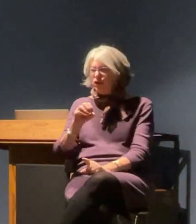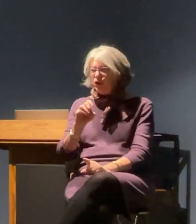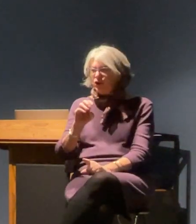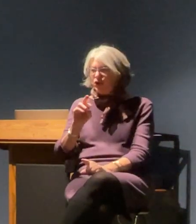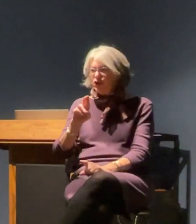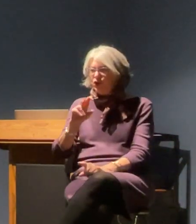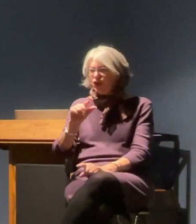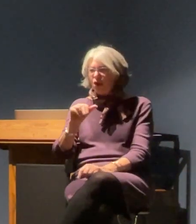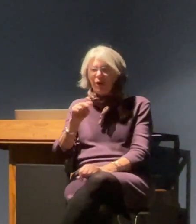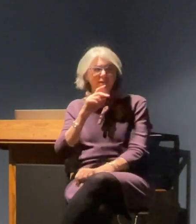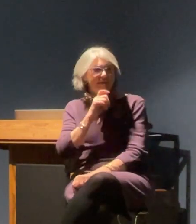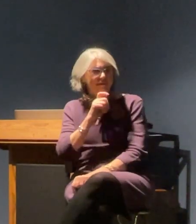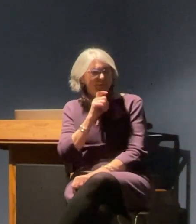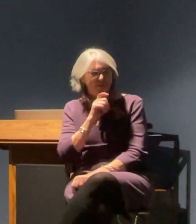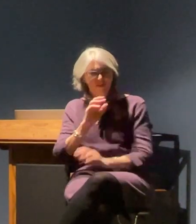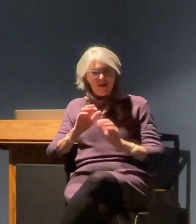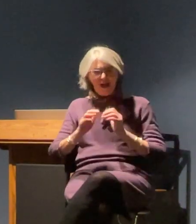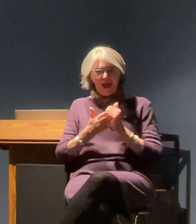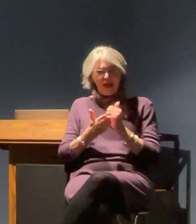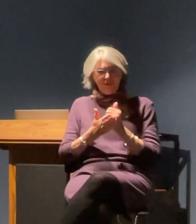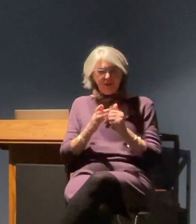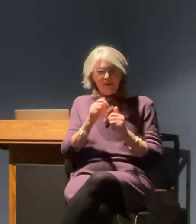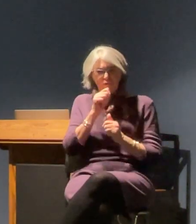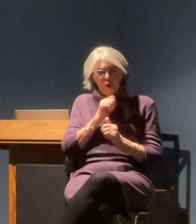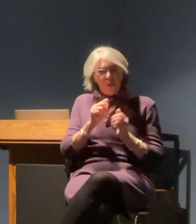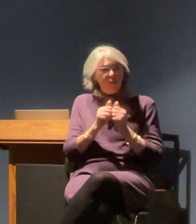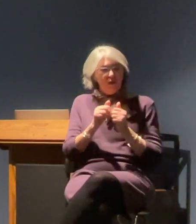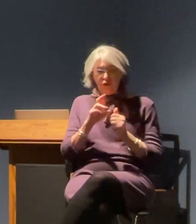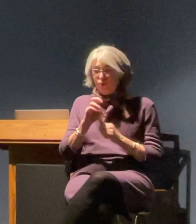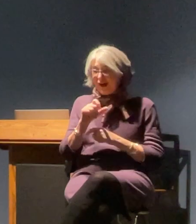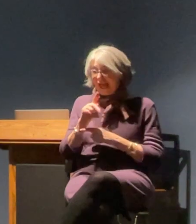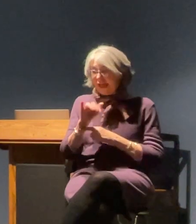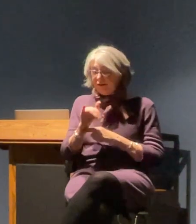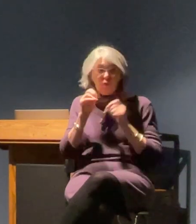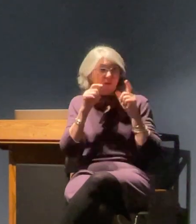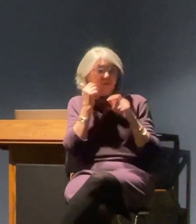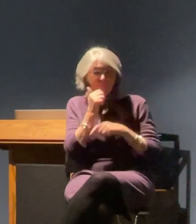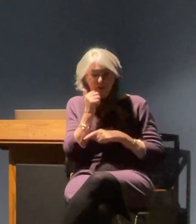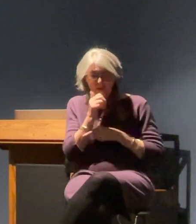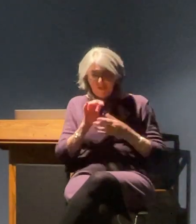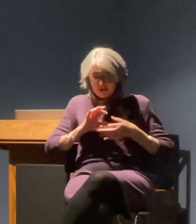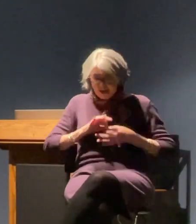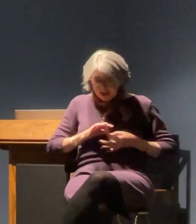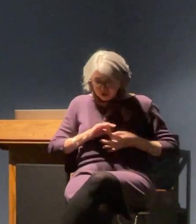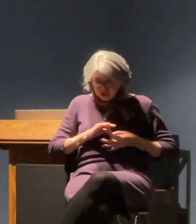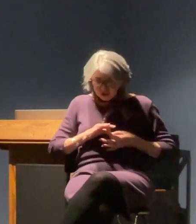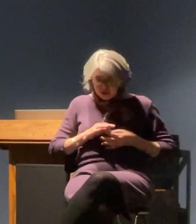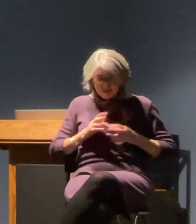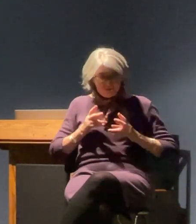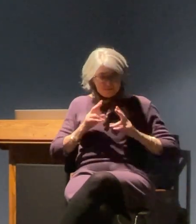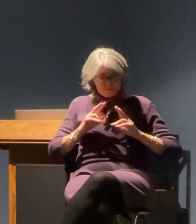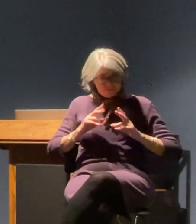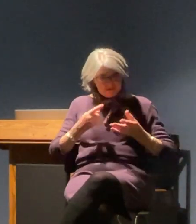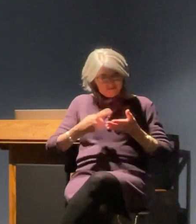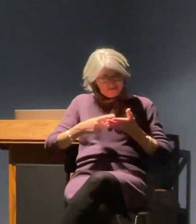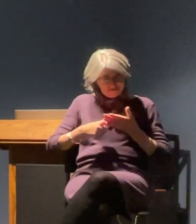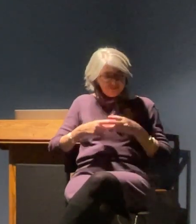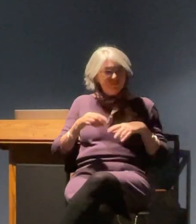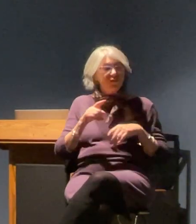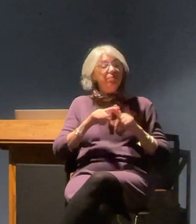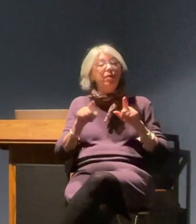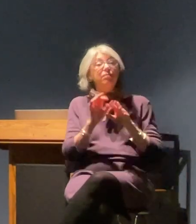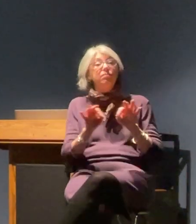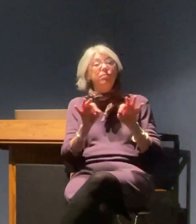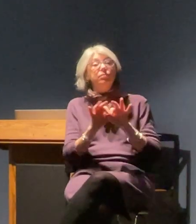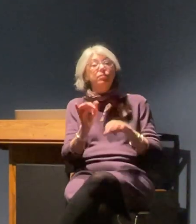sense of esteem that helps them cope with the reality. Waking up every day, right? There was that connection that I also teased out. But more importantly was